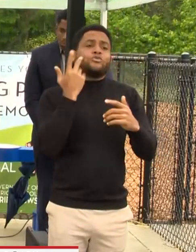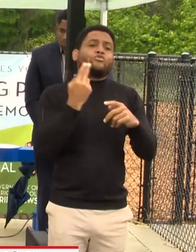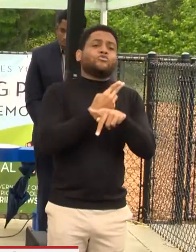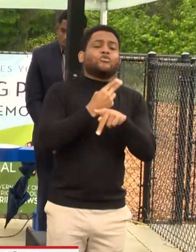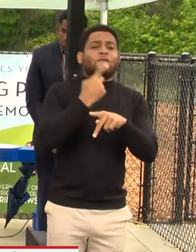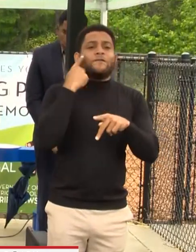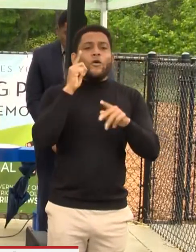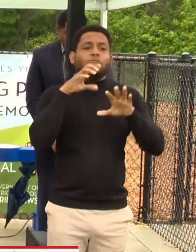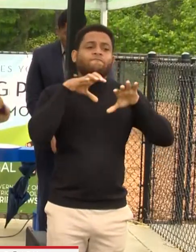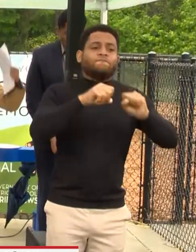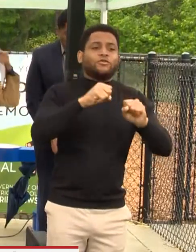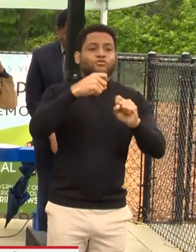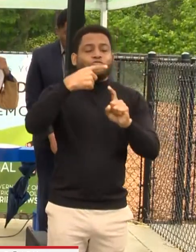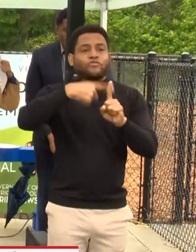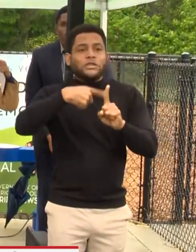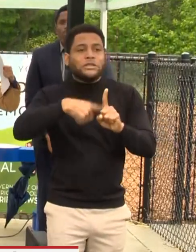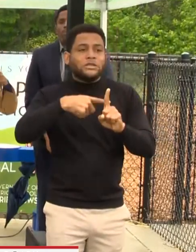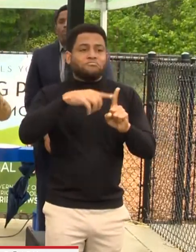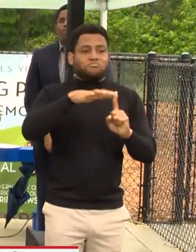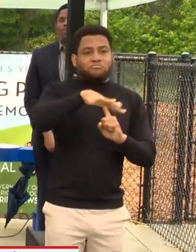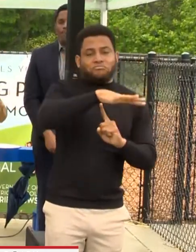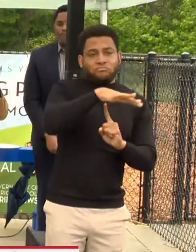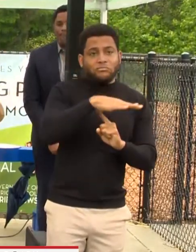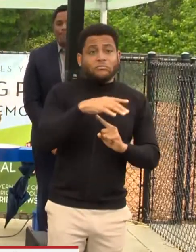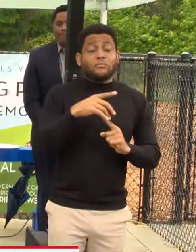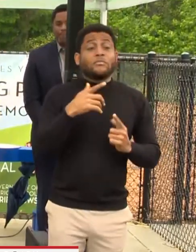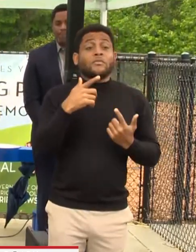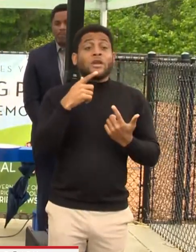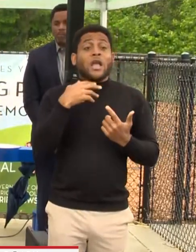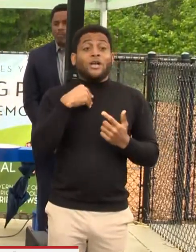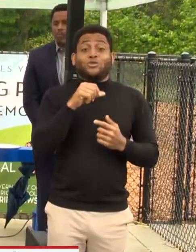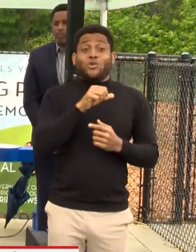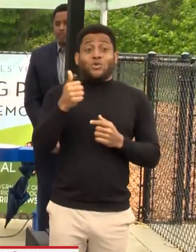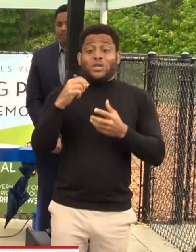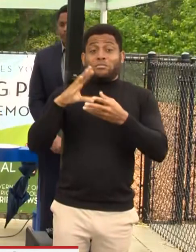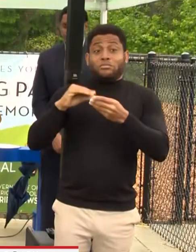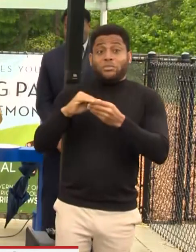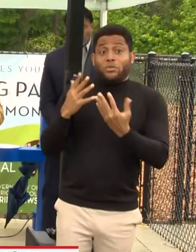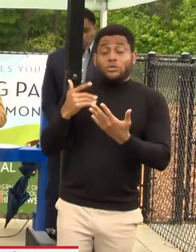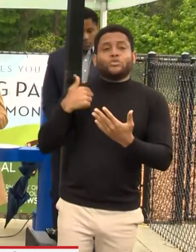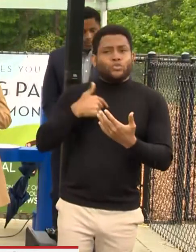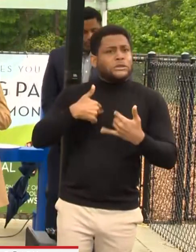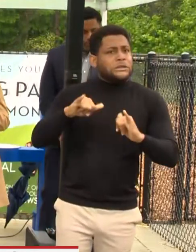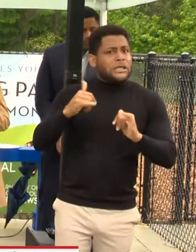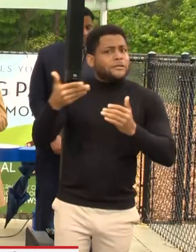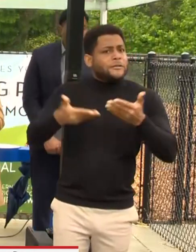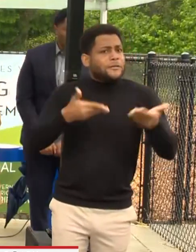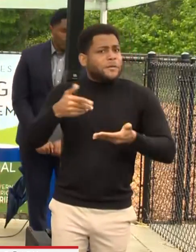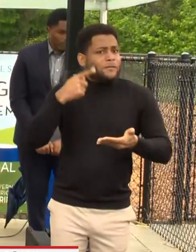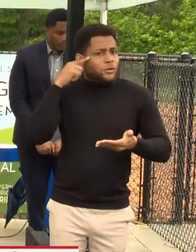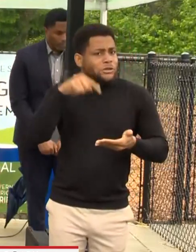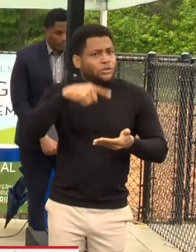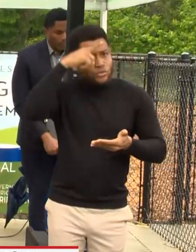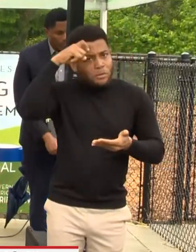We're still hiring for the summer, so tell your cousins, tell your neighbors, all your college students. DPR is hiring.